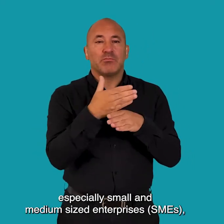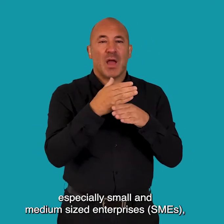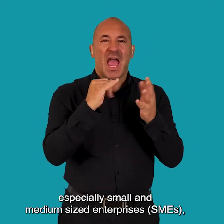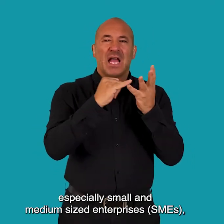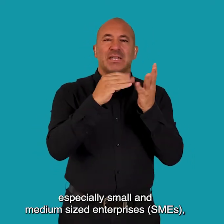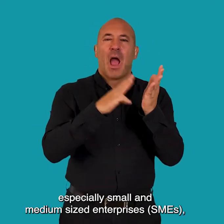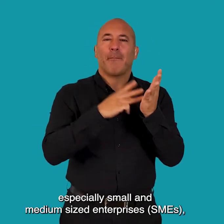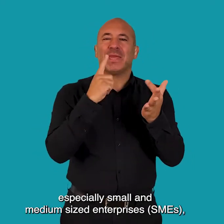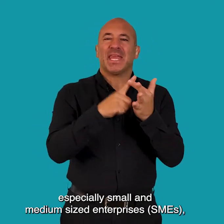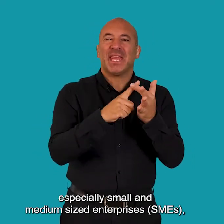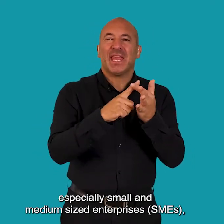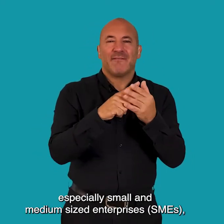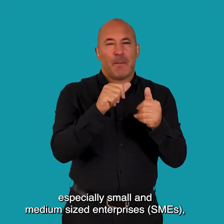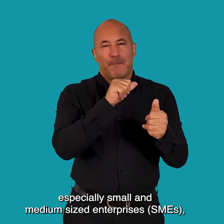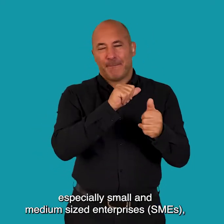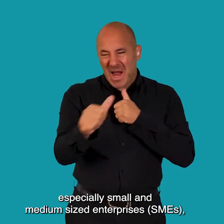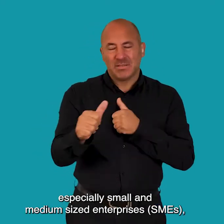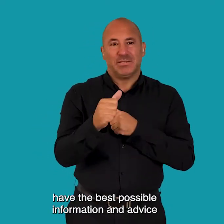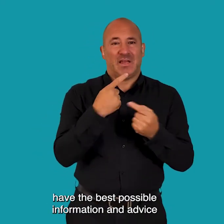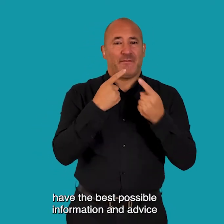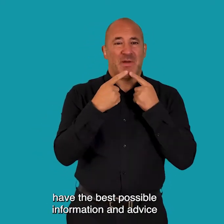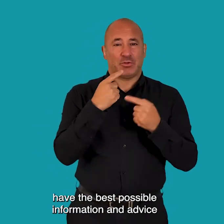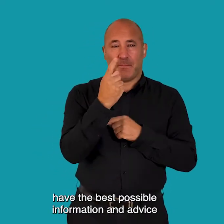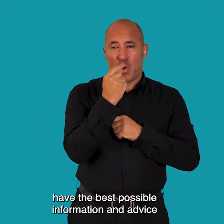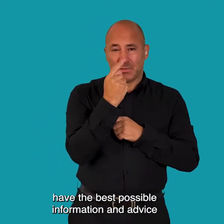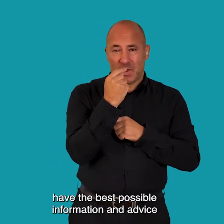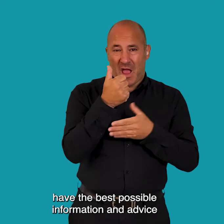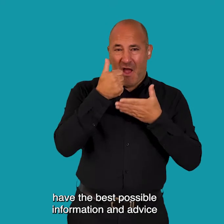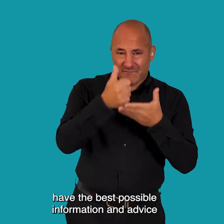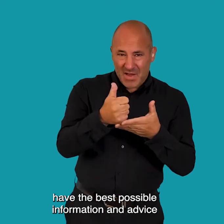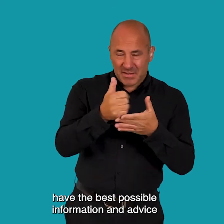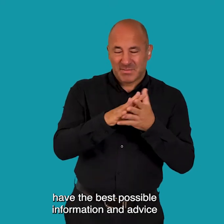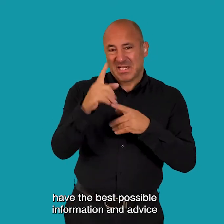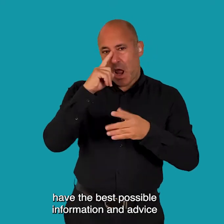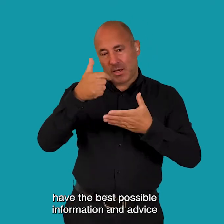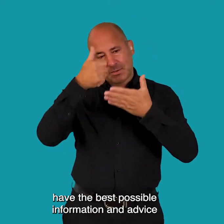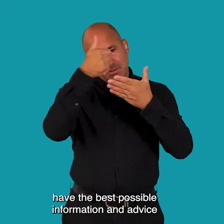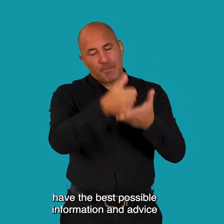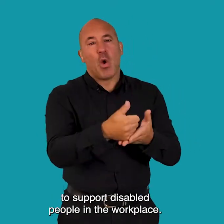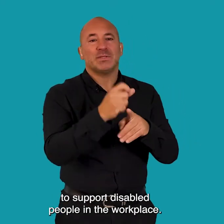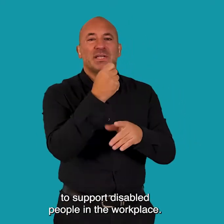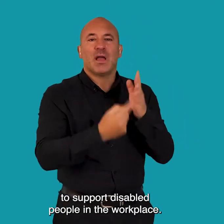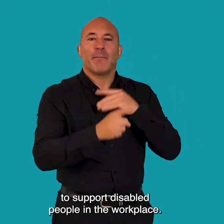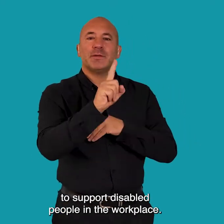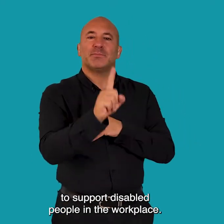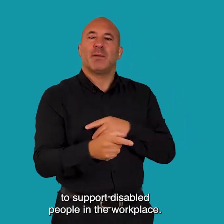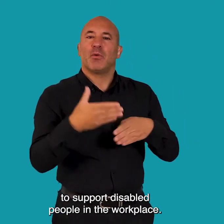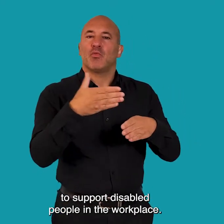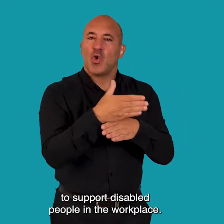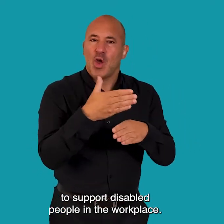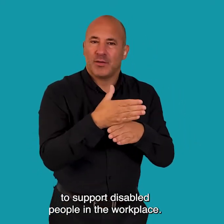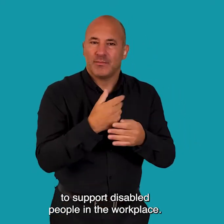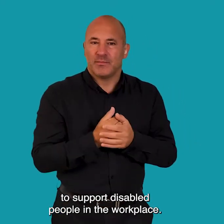medium-sized enterprises, SMEs, have the best possible information and advice to support disabled people in the